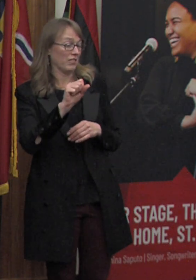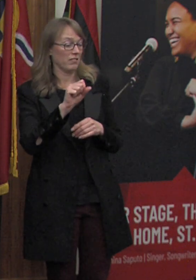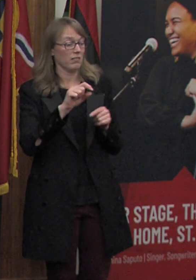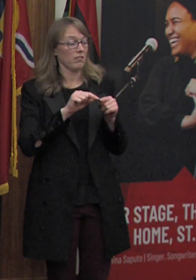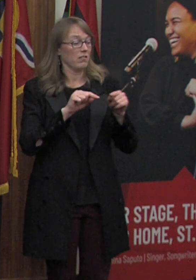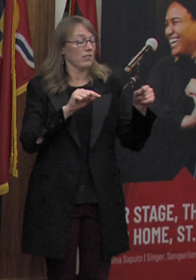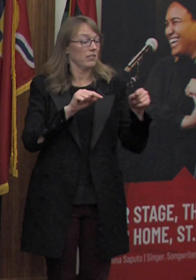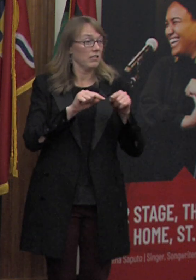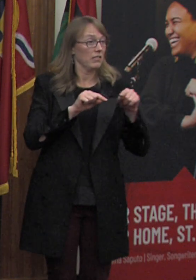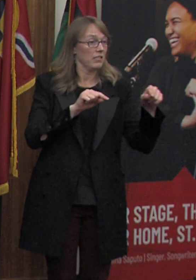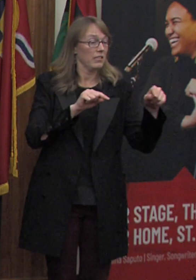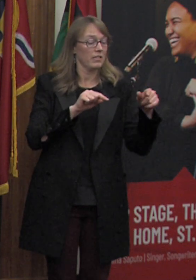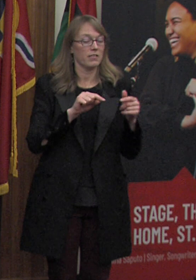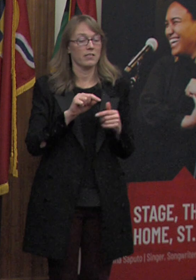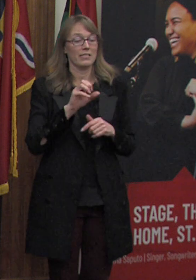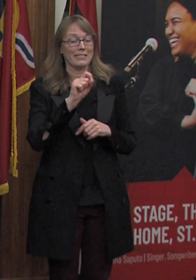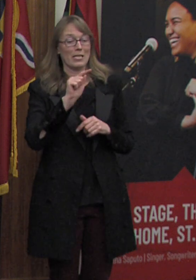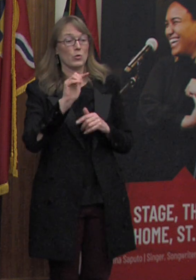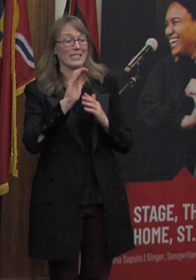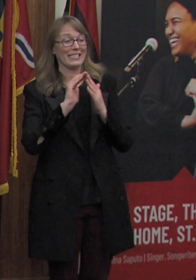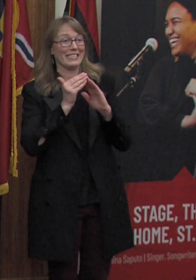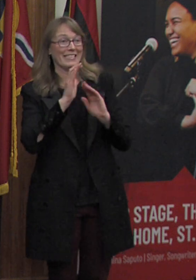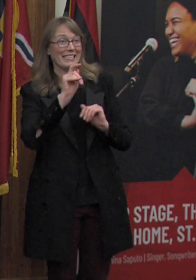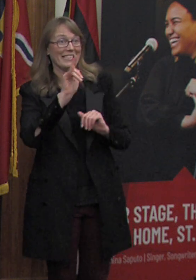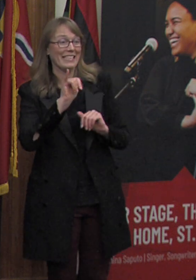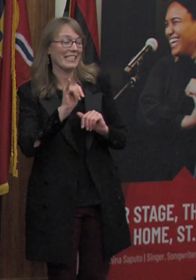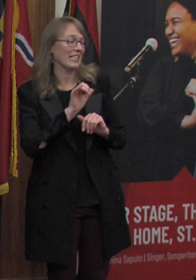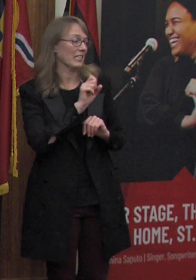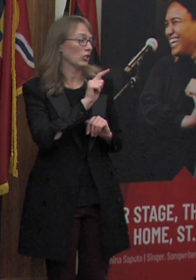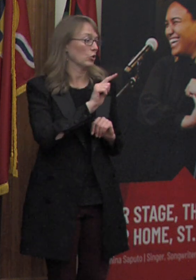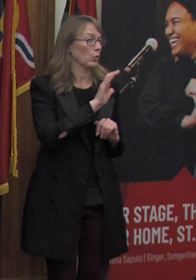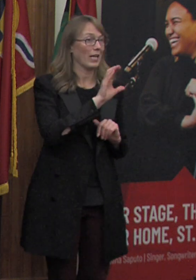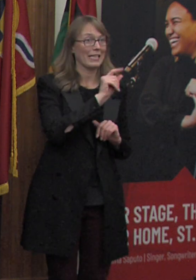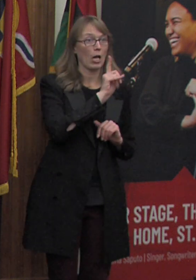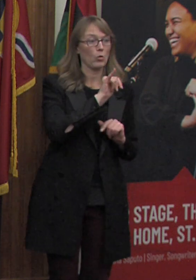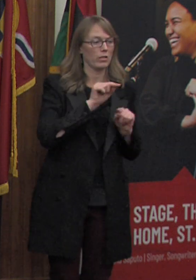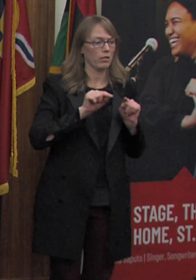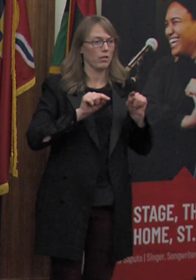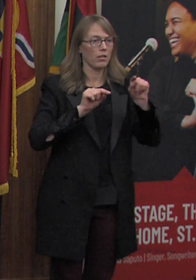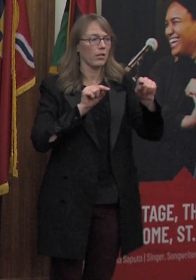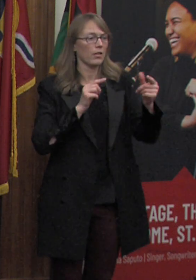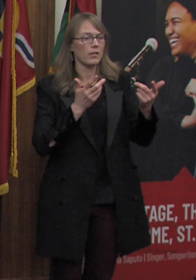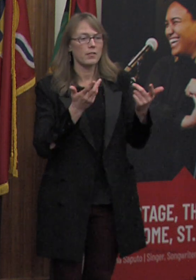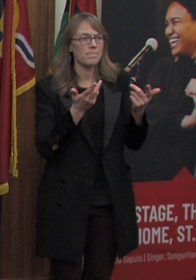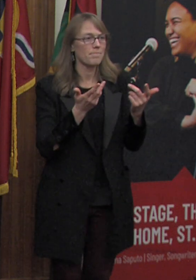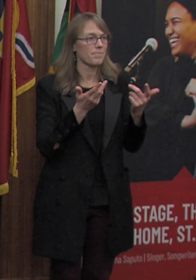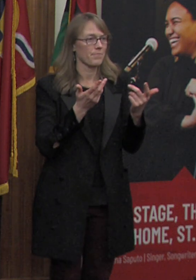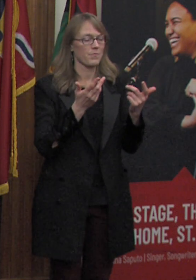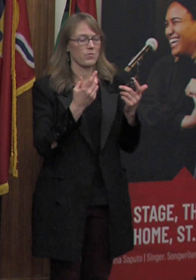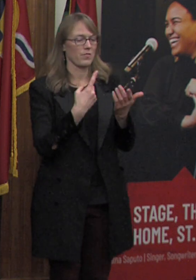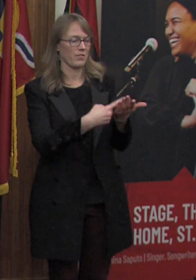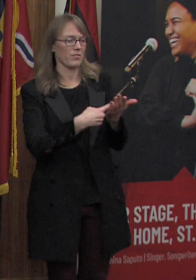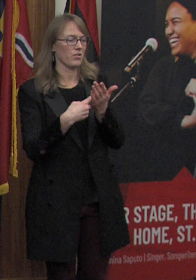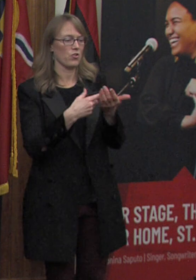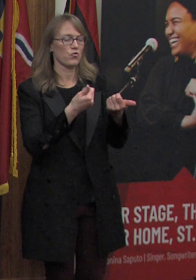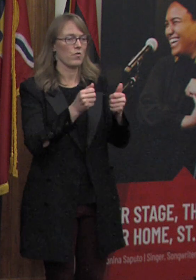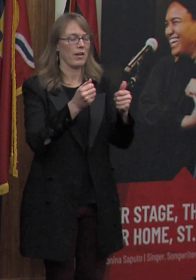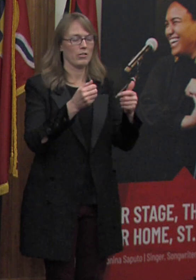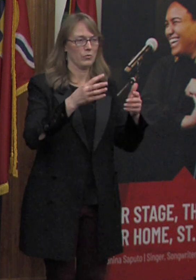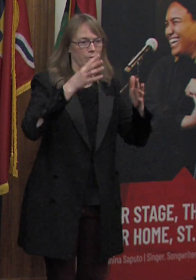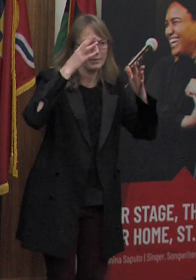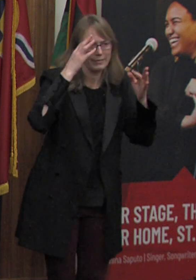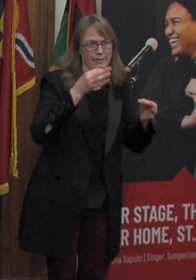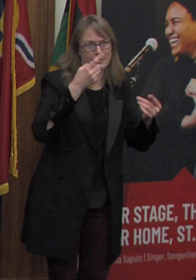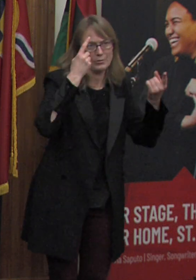and so we're trying to make these joint decisions, and we'll be talking again tomorrow about that decision. Is there any way to monitor? I don't